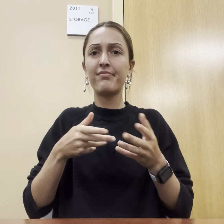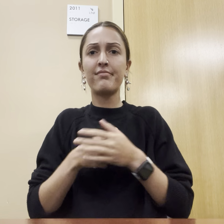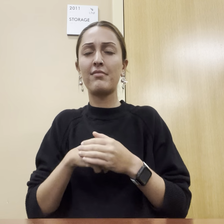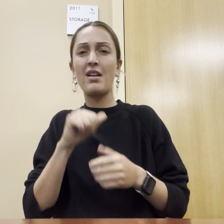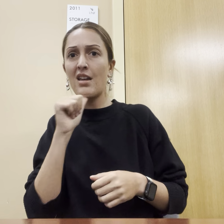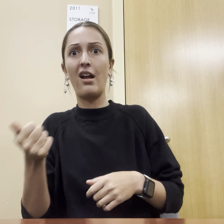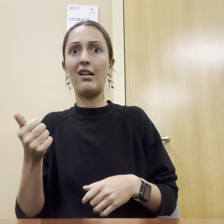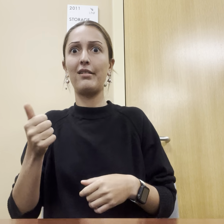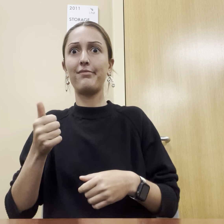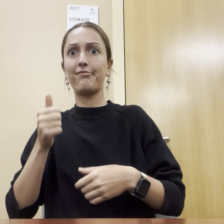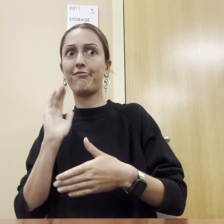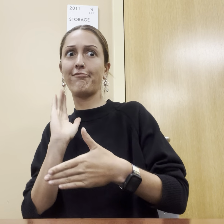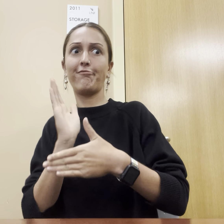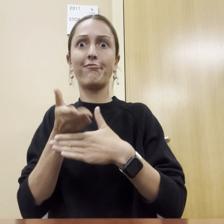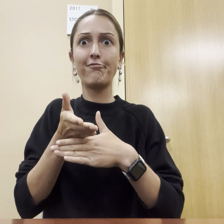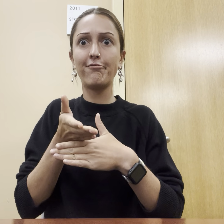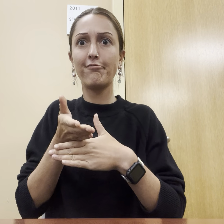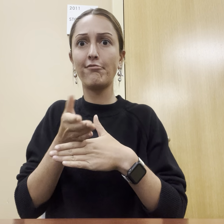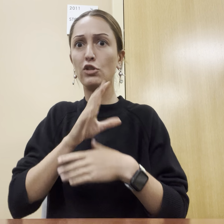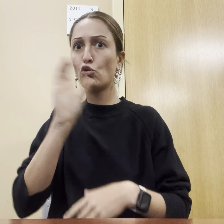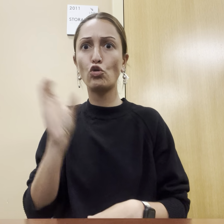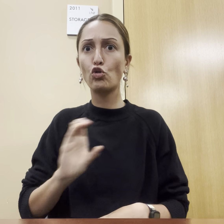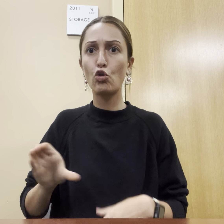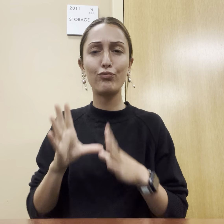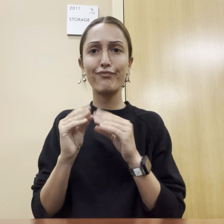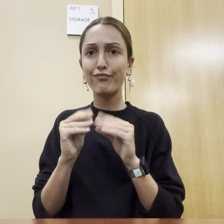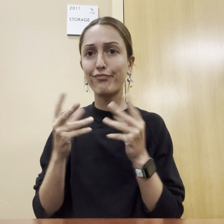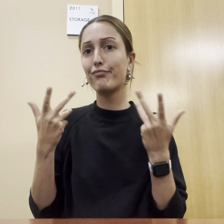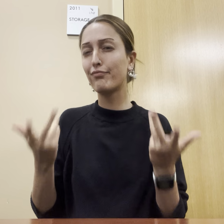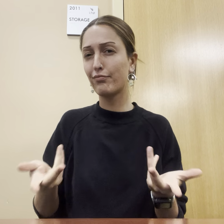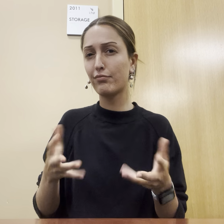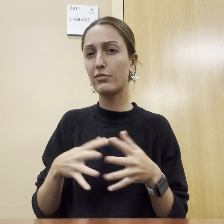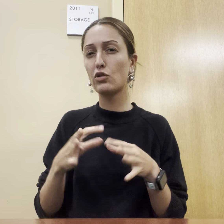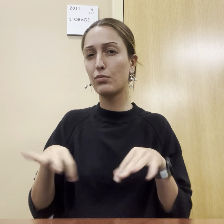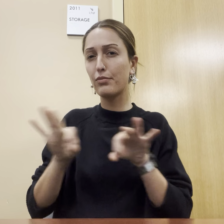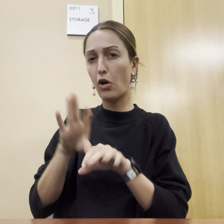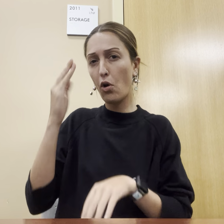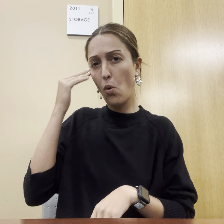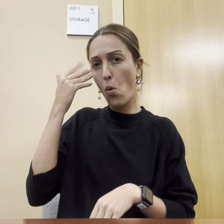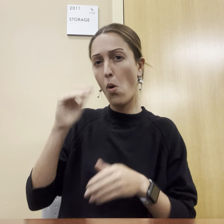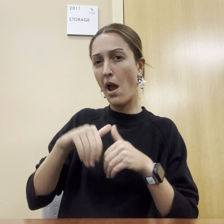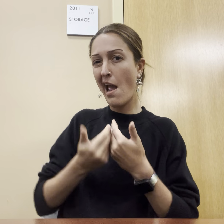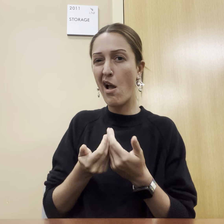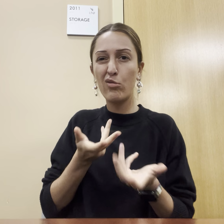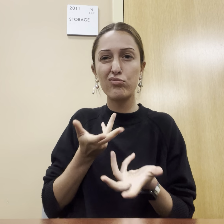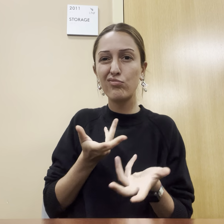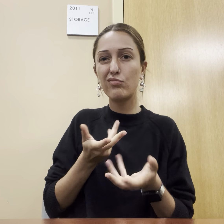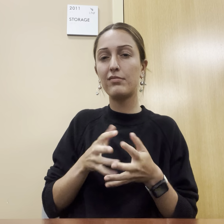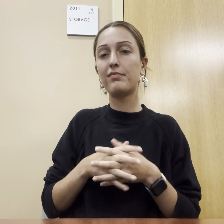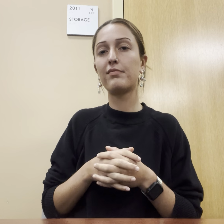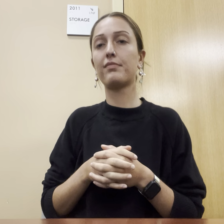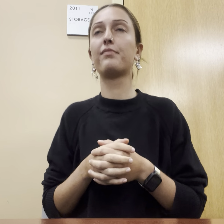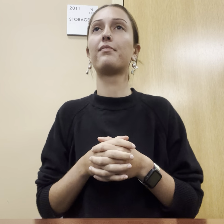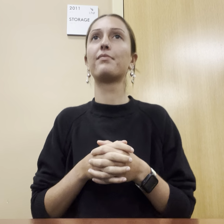interpreting assignments. You get very little information about it. You will get the topic, you will get where you need to go, what time, the